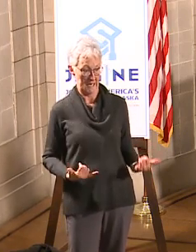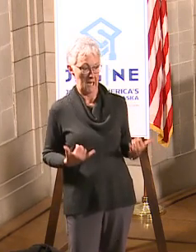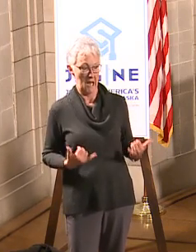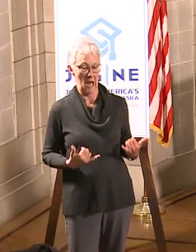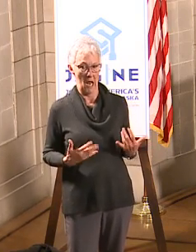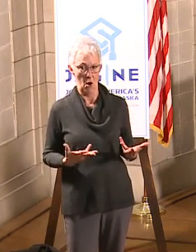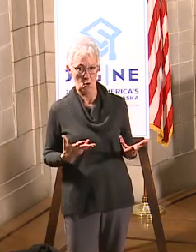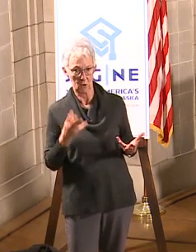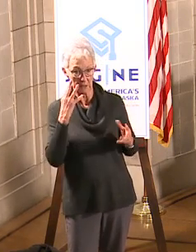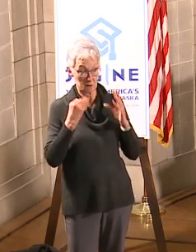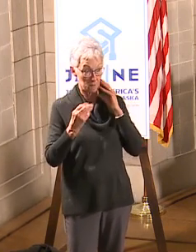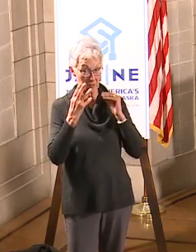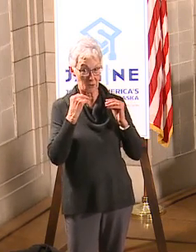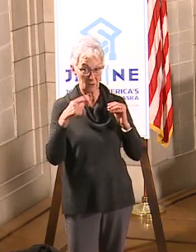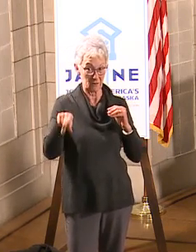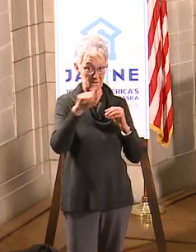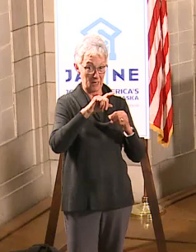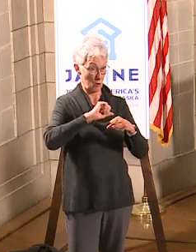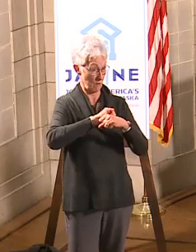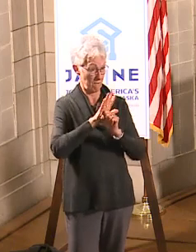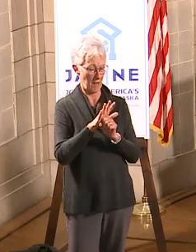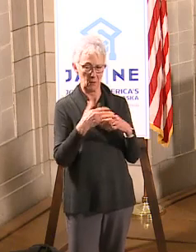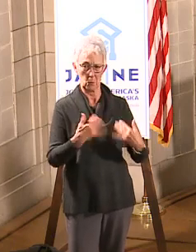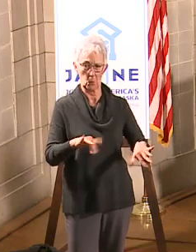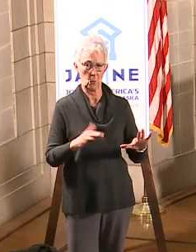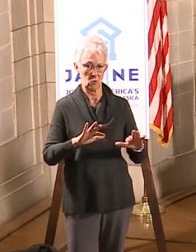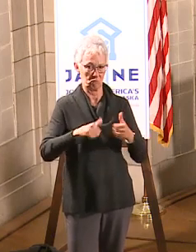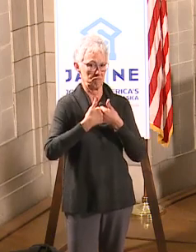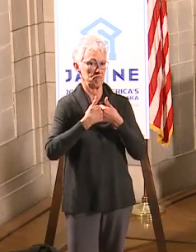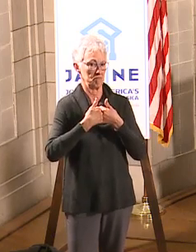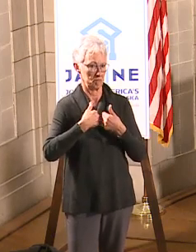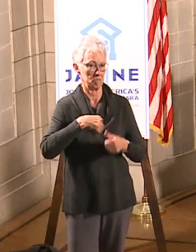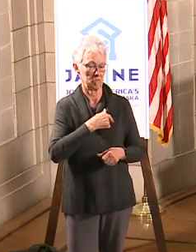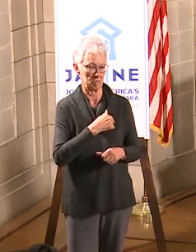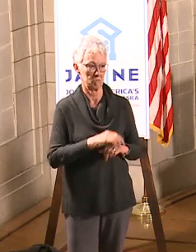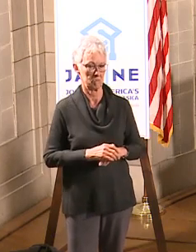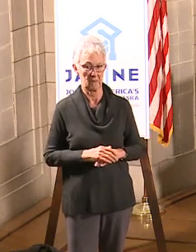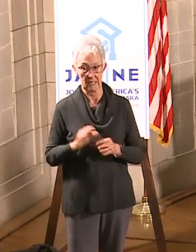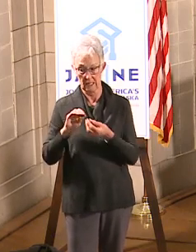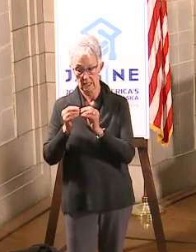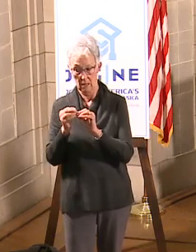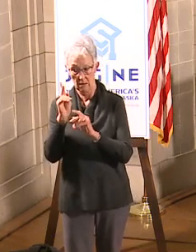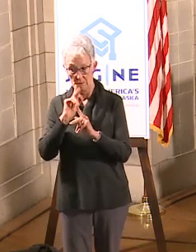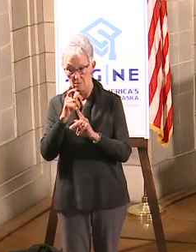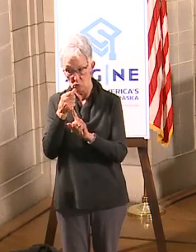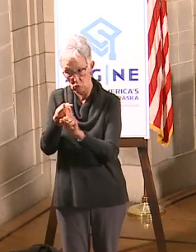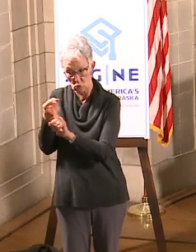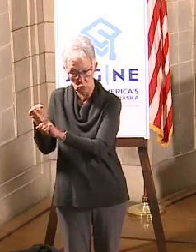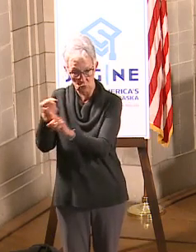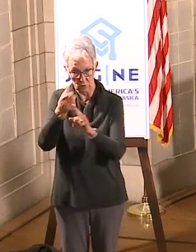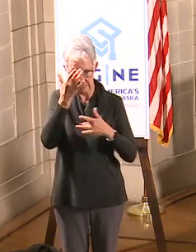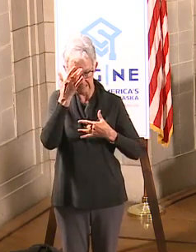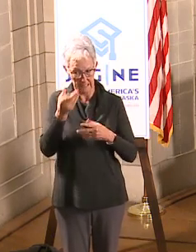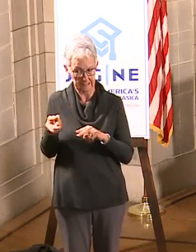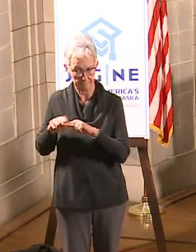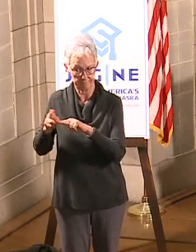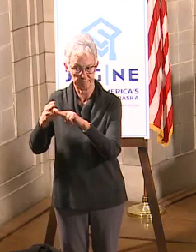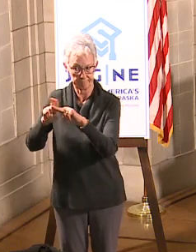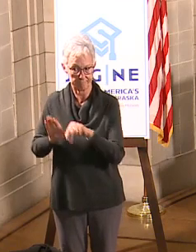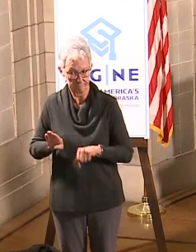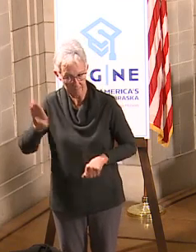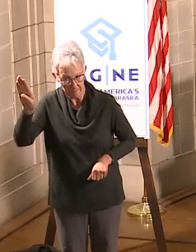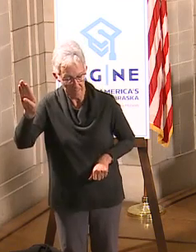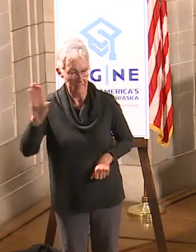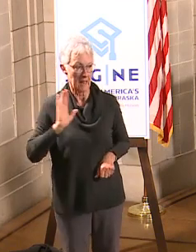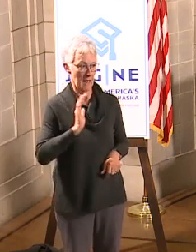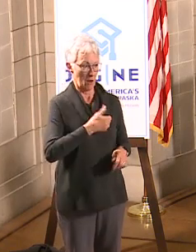challenging times. Our cases continue to increase. Our hospitalizations continue to increase. It's